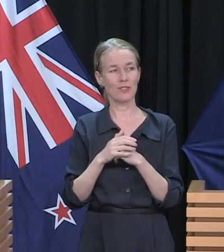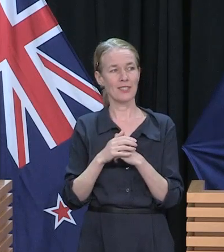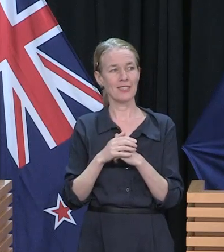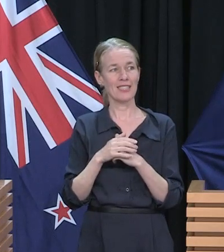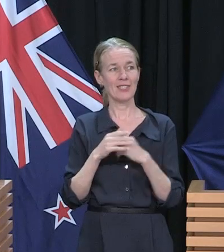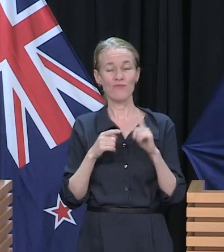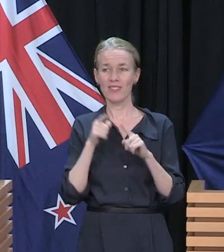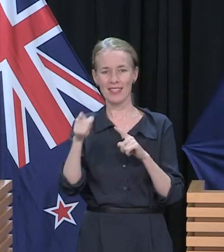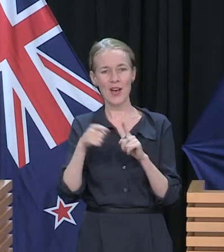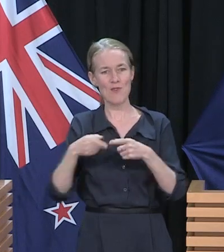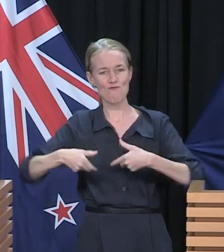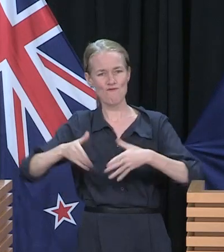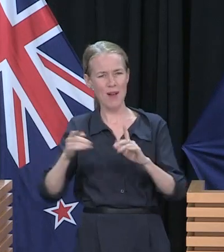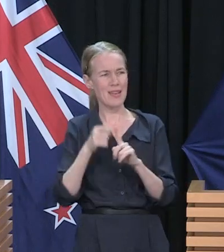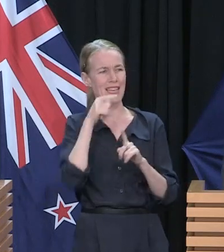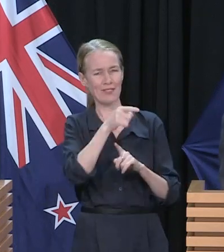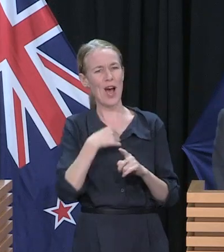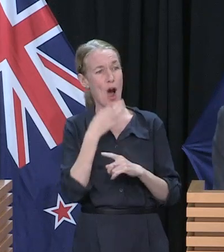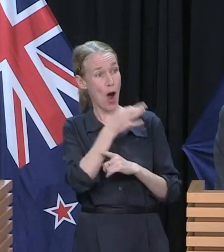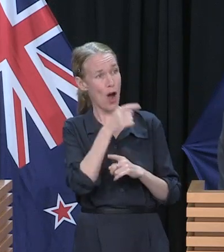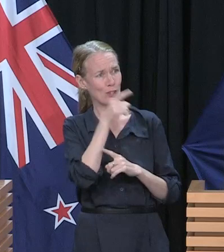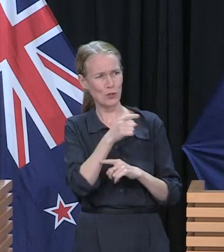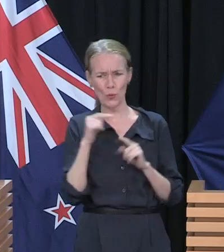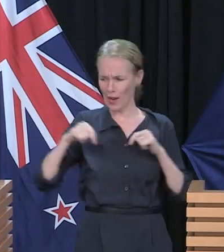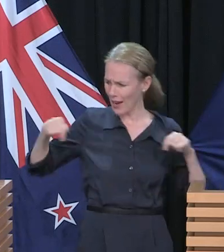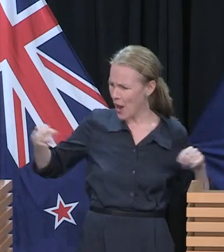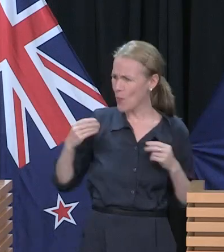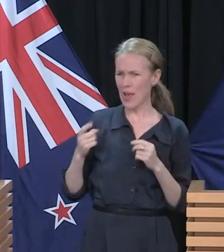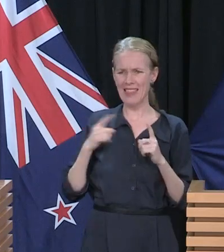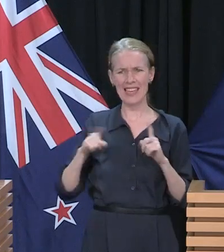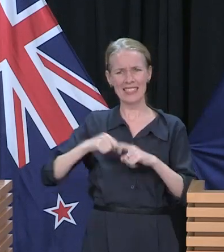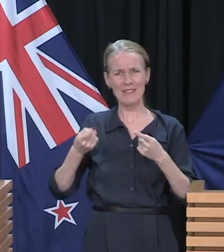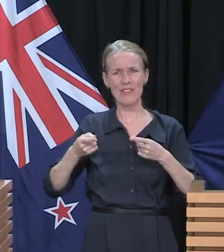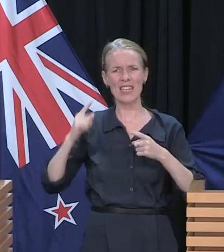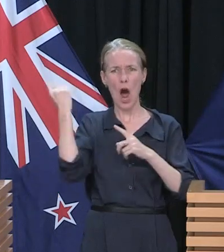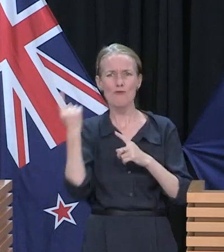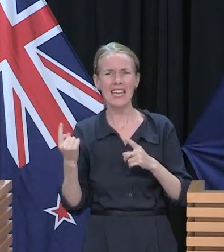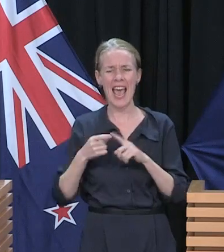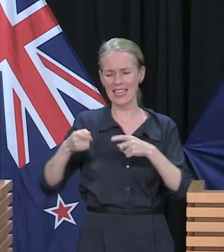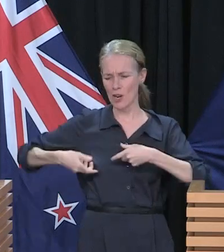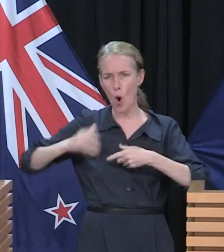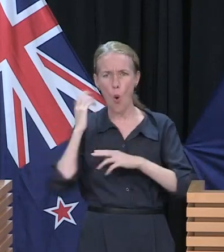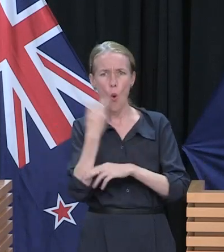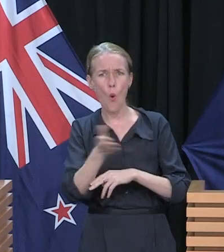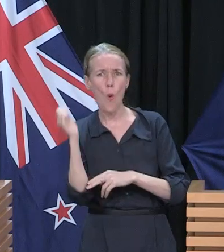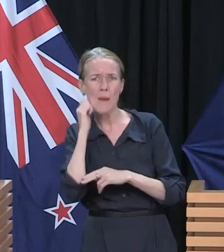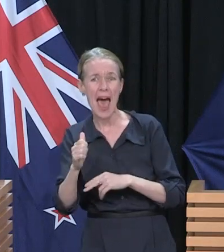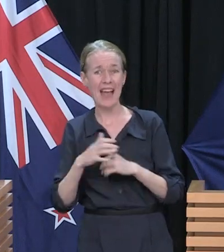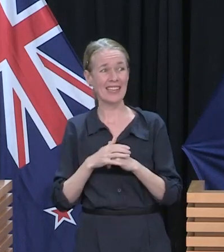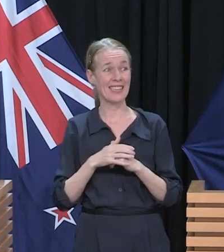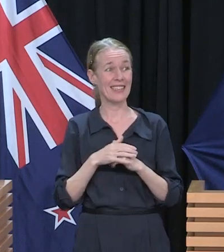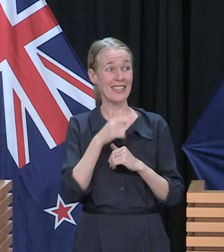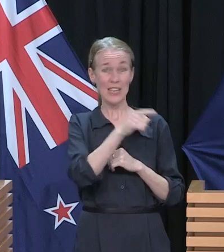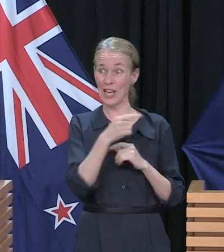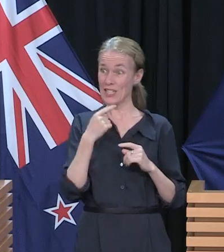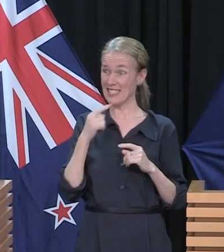and a Samoa international? Well, I think I've been set up by Ken Laban, who's organised this, because I said I'd have a short run on the wing and I've been listed